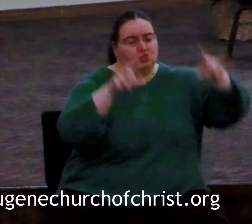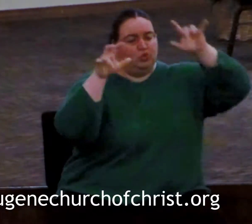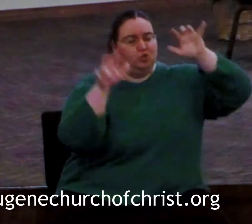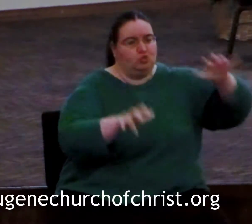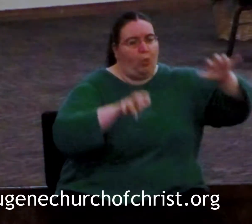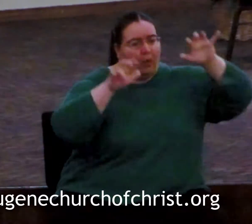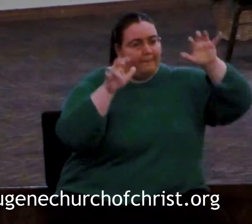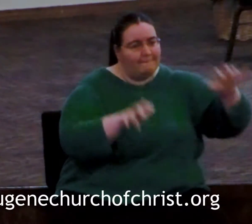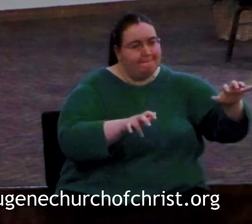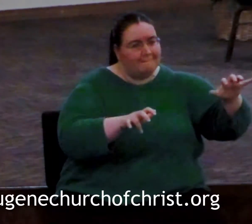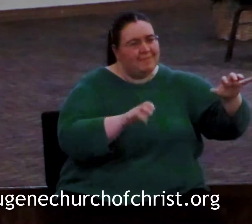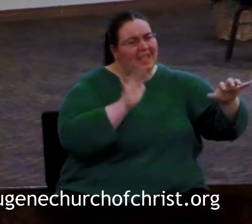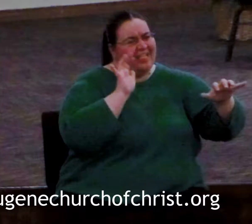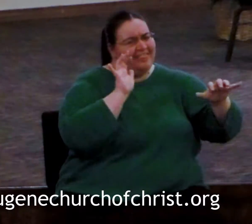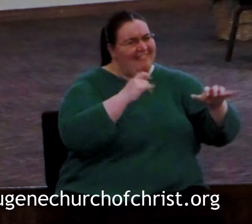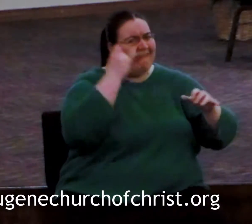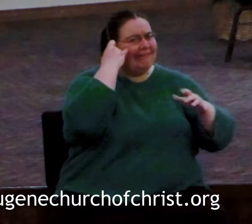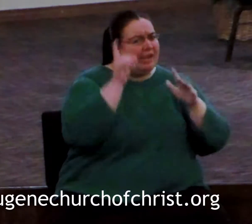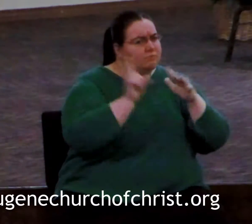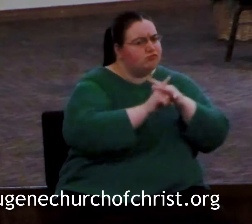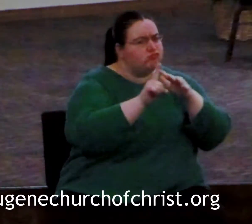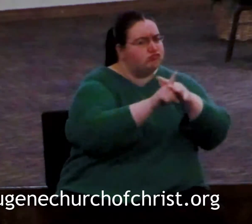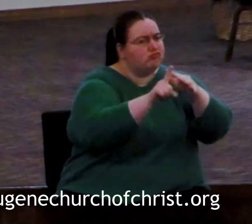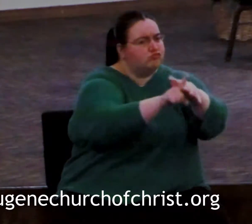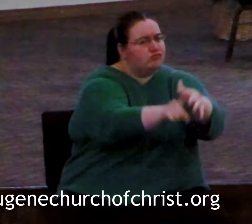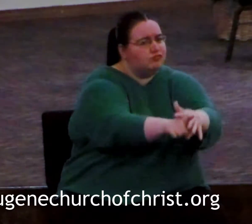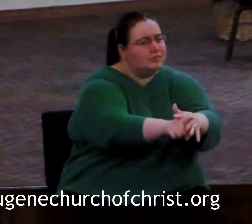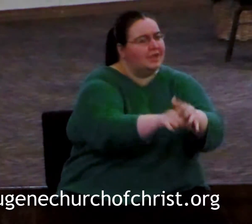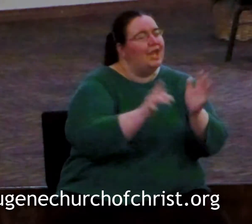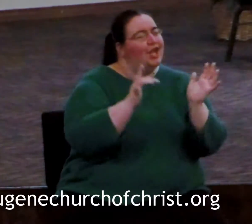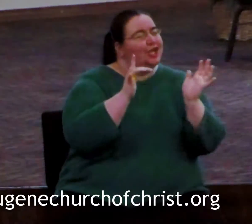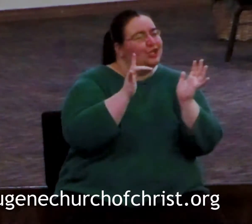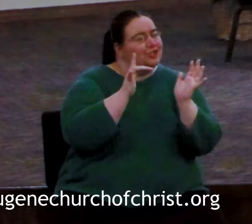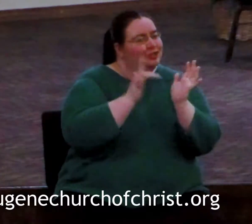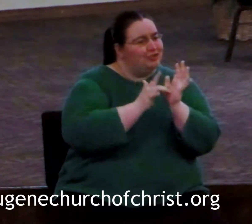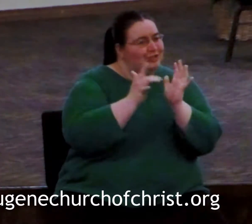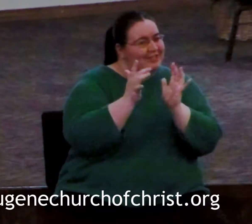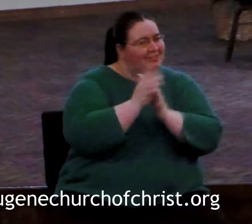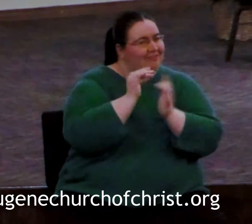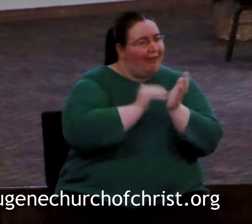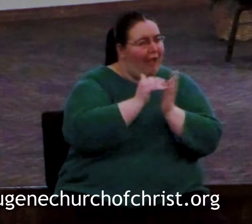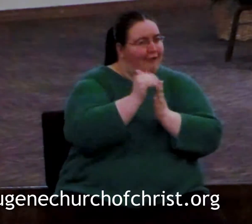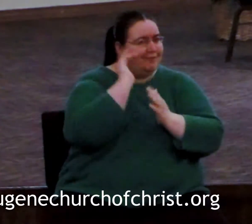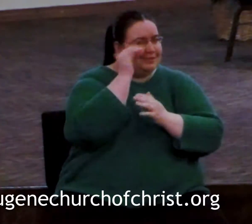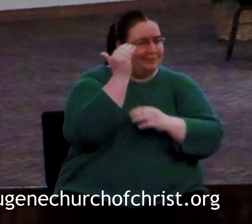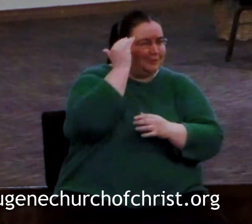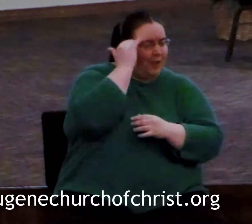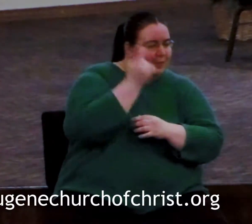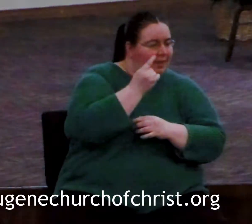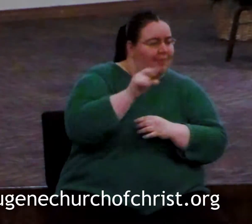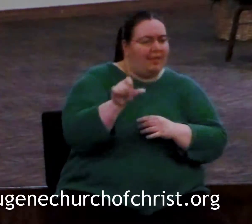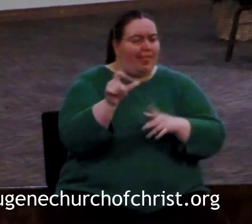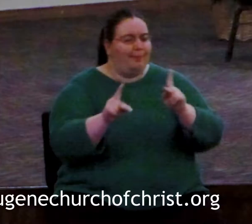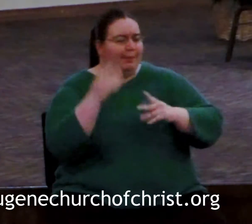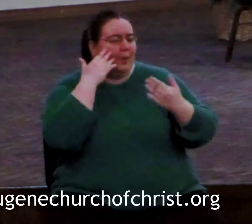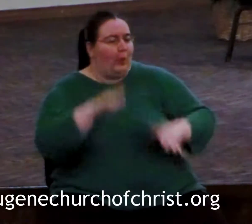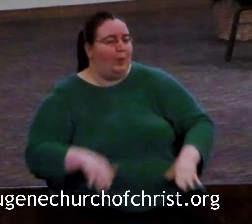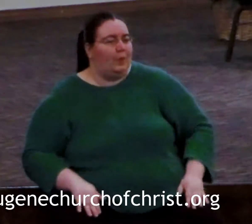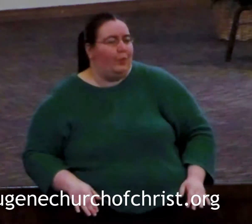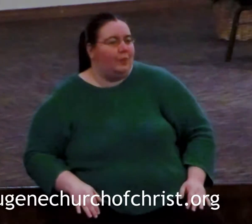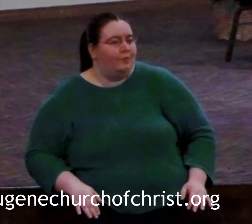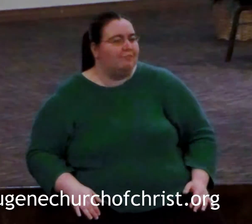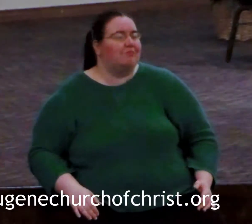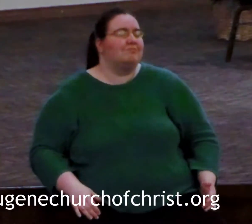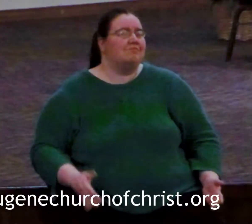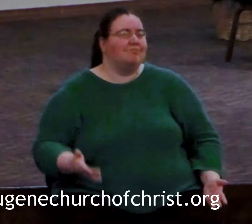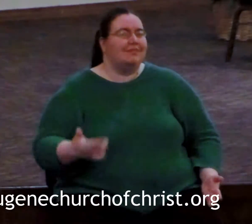is Jesus, as you run into him in these stories, seems to know something that other people don't know. And I don't know about you, but